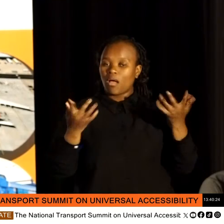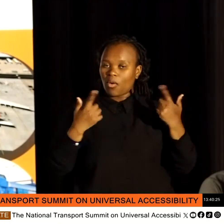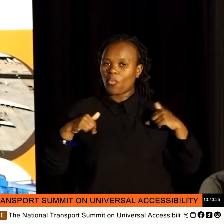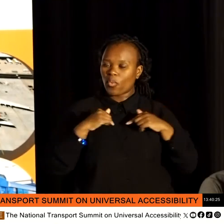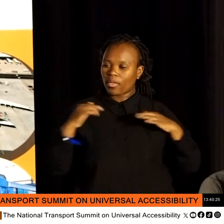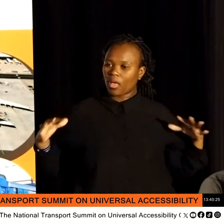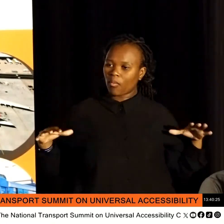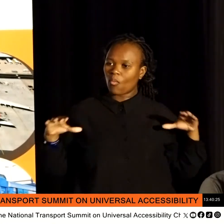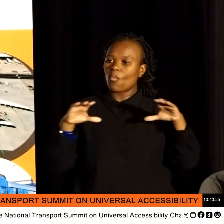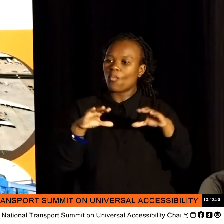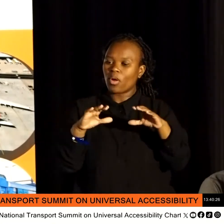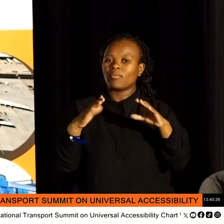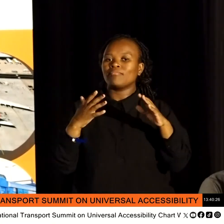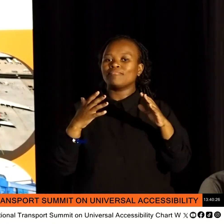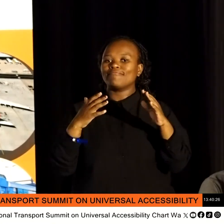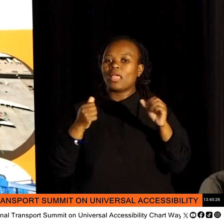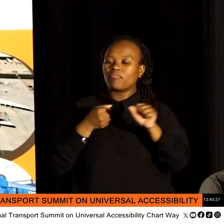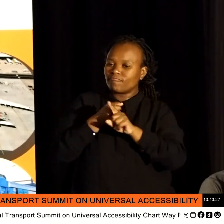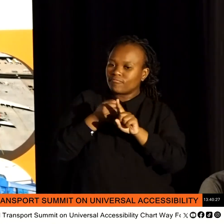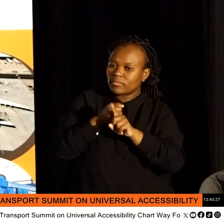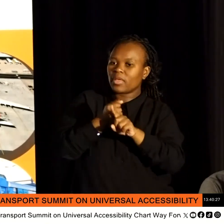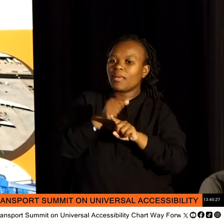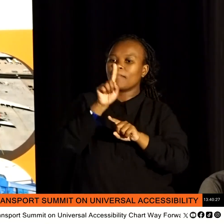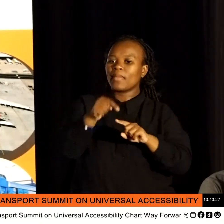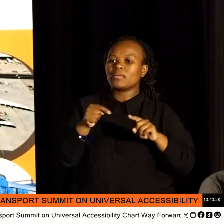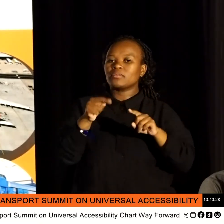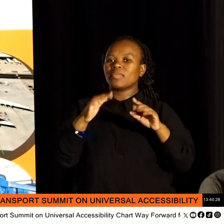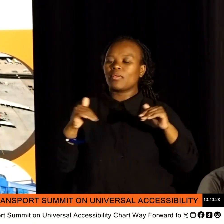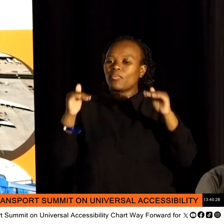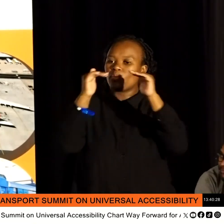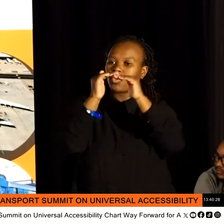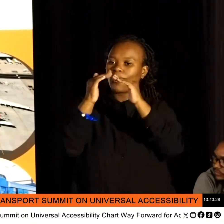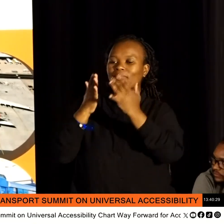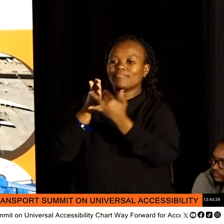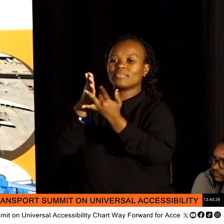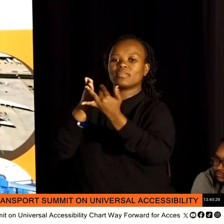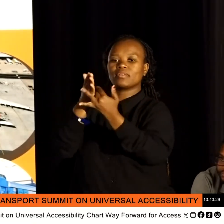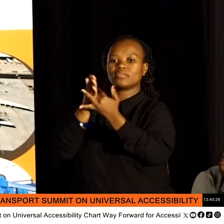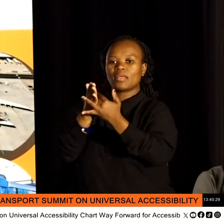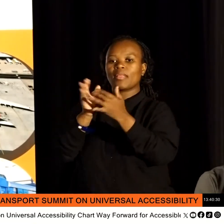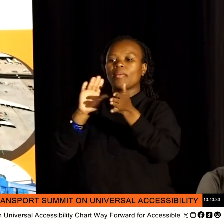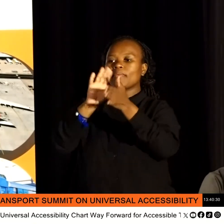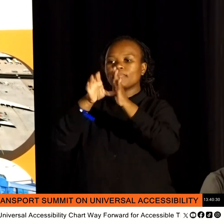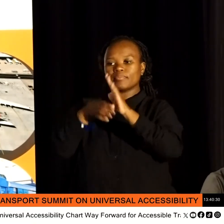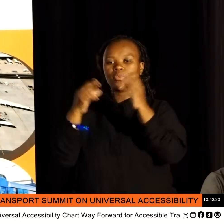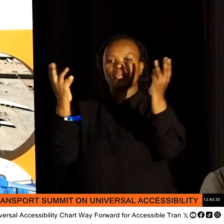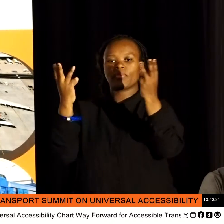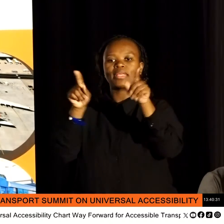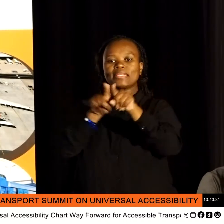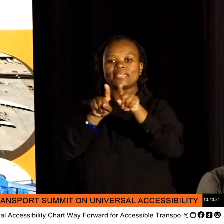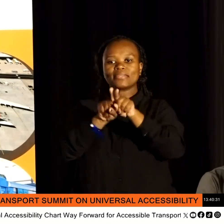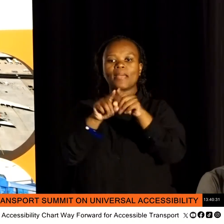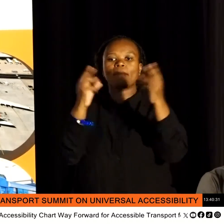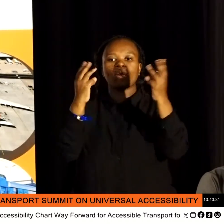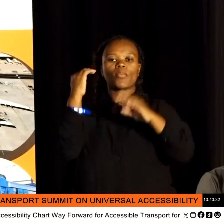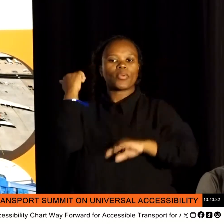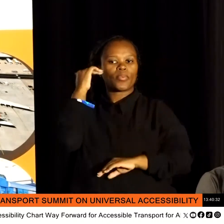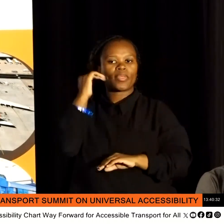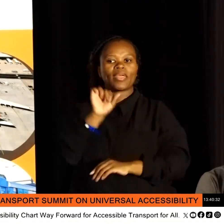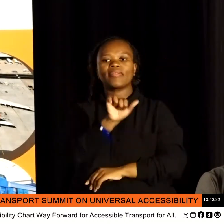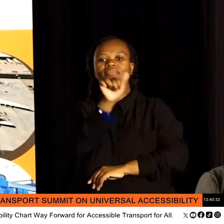ensure equitable access to transport for persons with disabilities, including those with hearing impairments and other